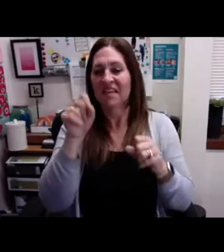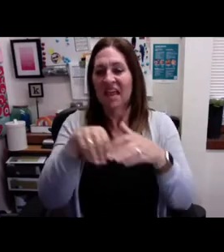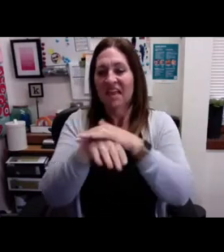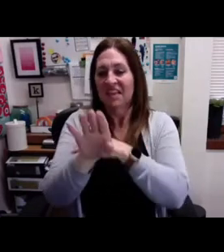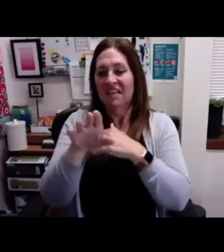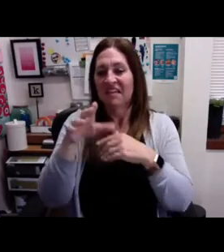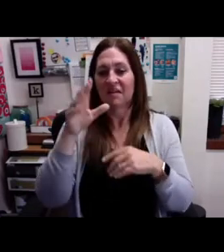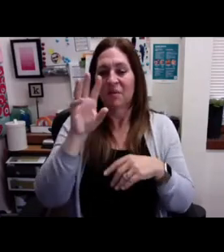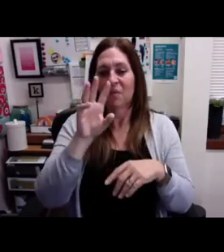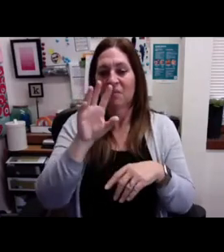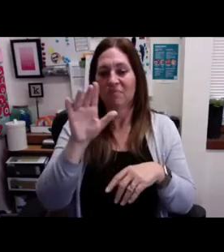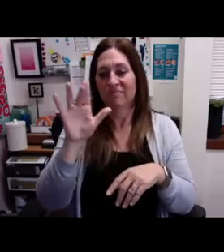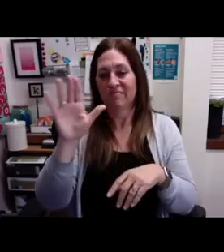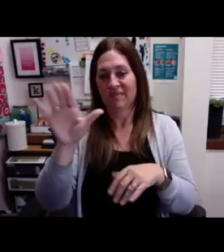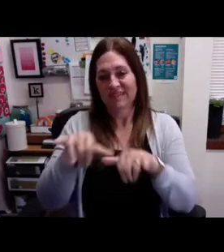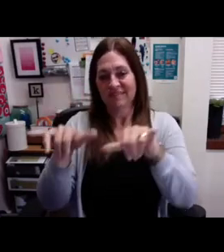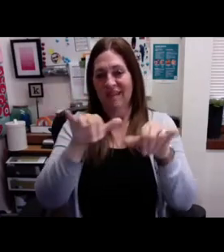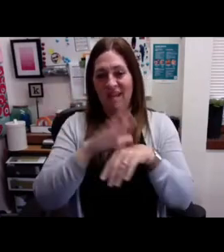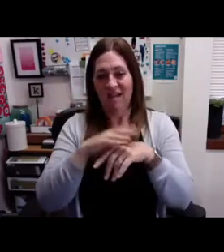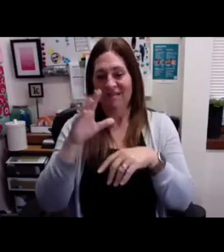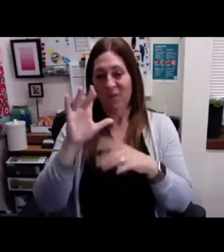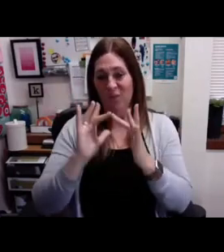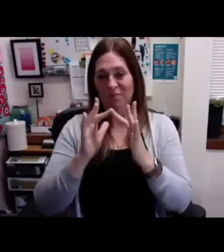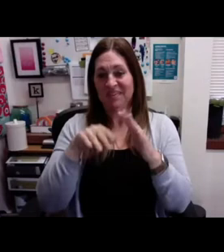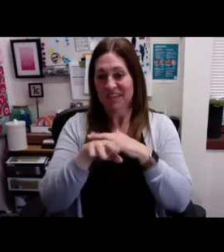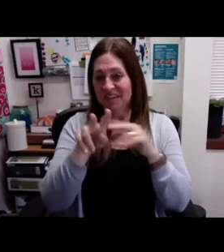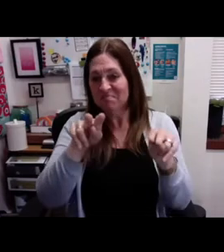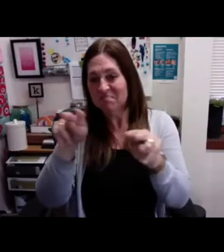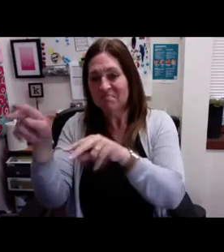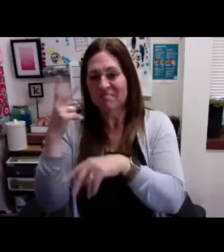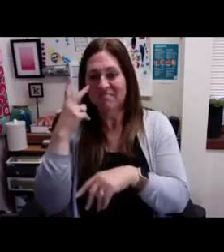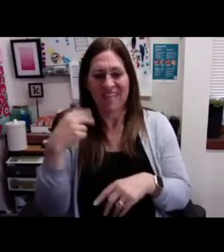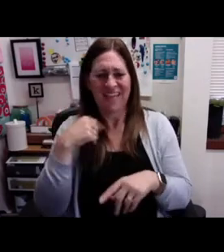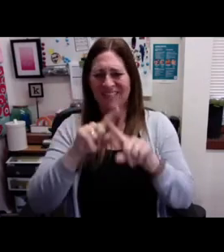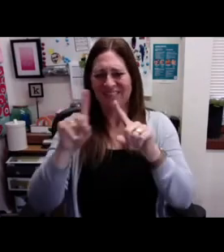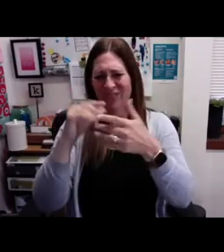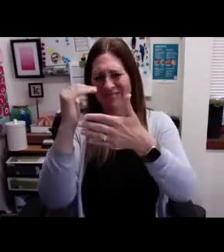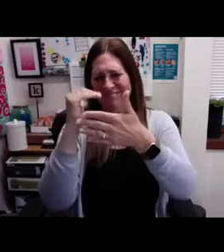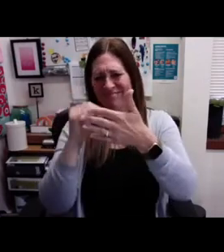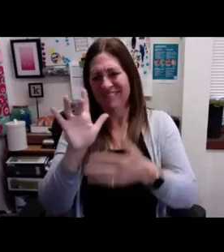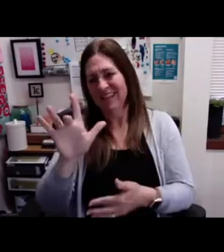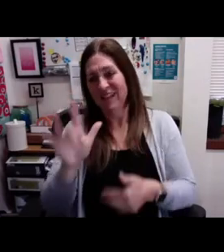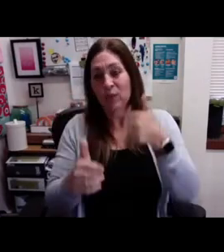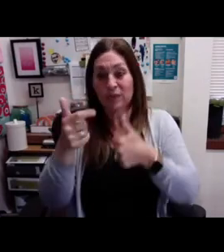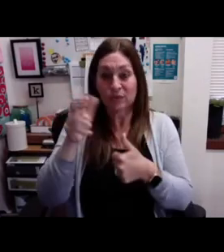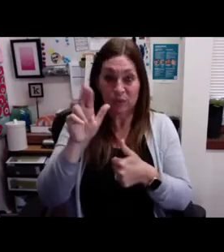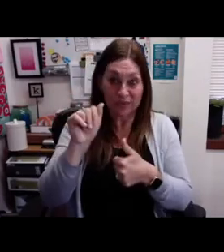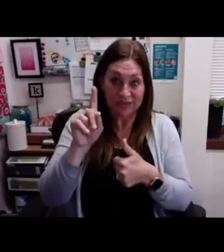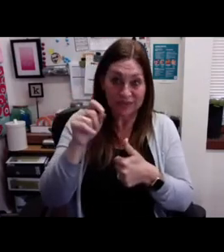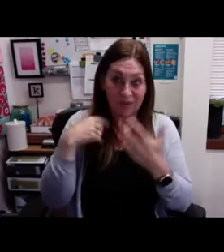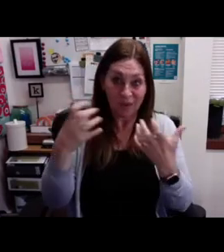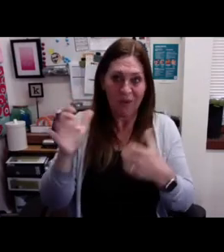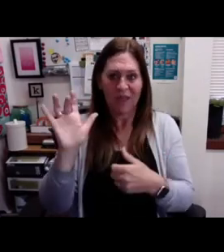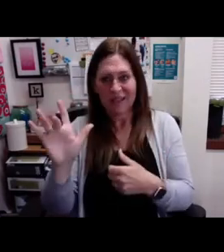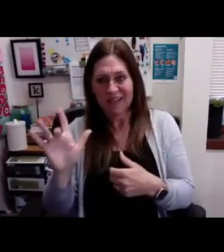what skills they should be mastered by their grade level. And you can go ahead and look at the website. There's a